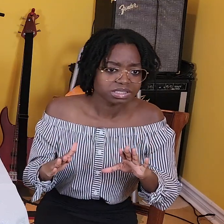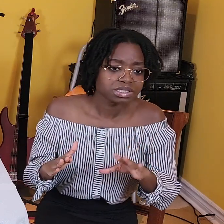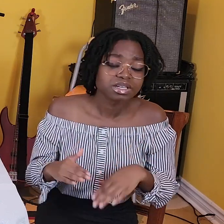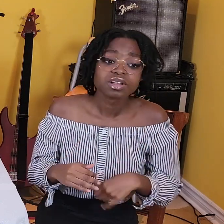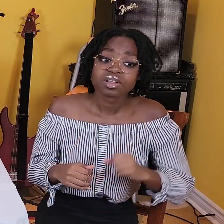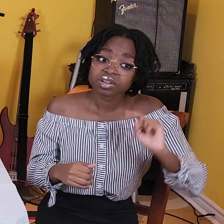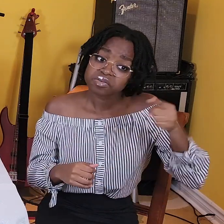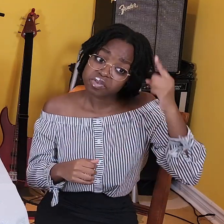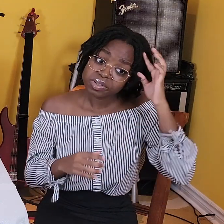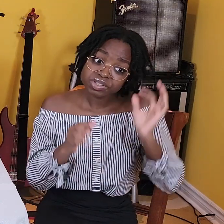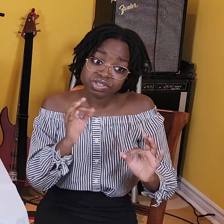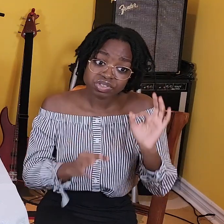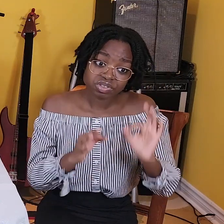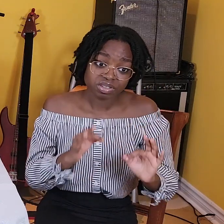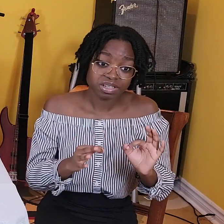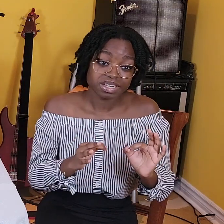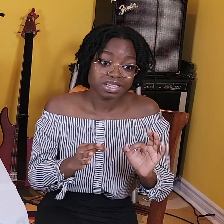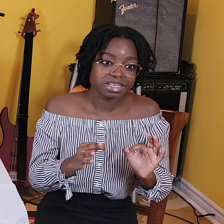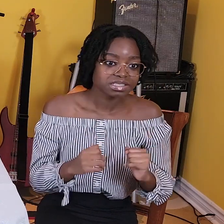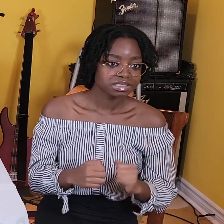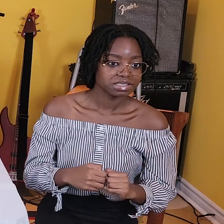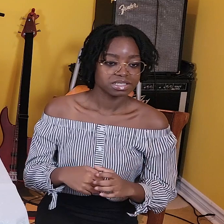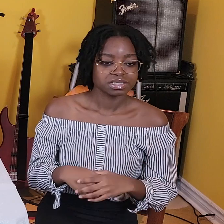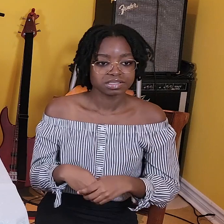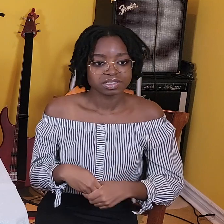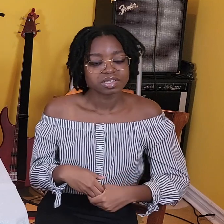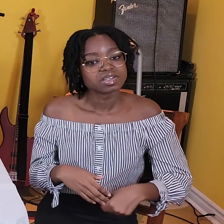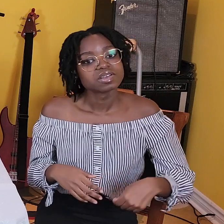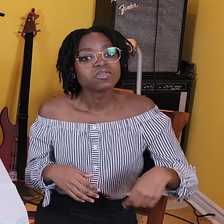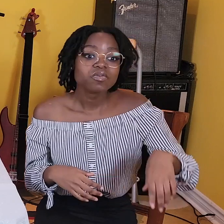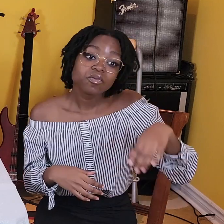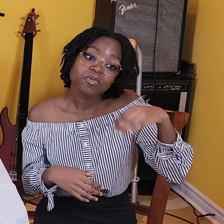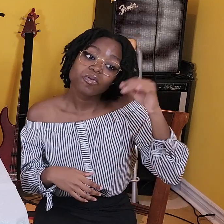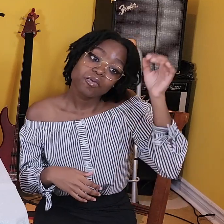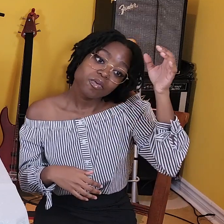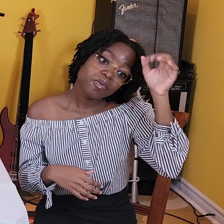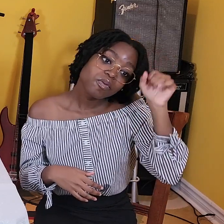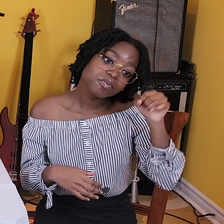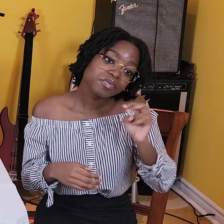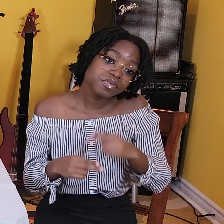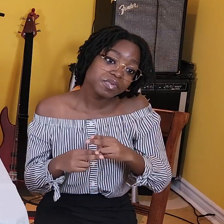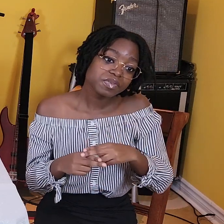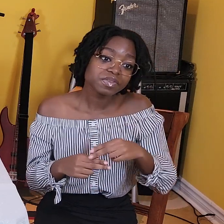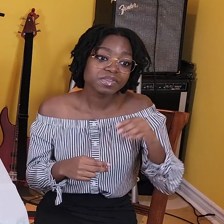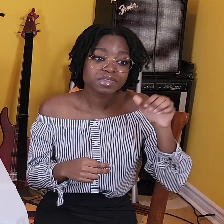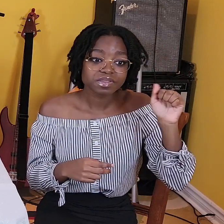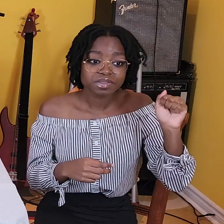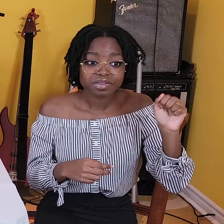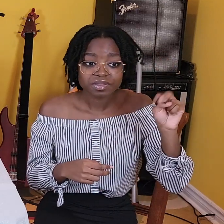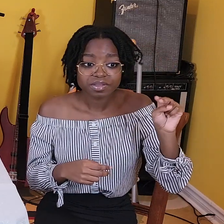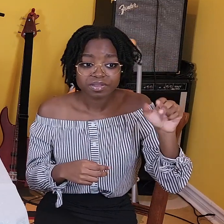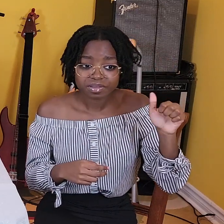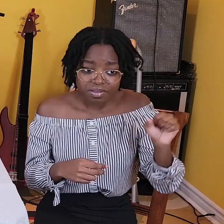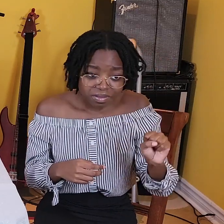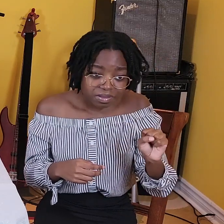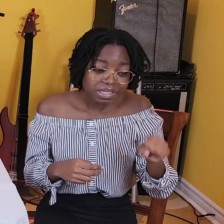Annas was what? He was the father-in-law of Caiaphas, who was the high priest. So now